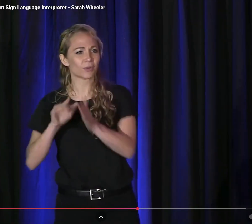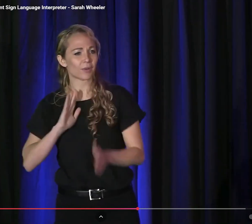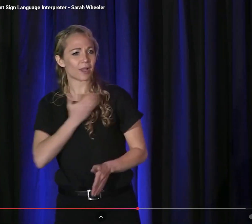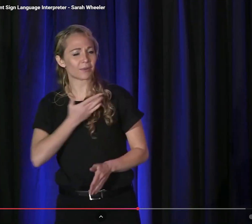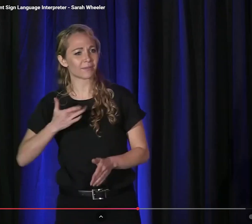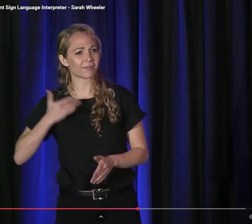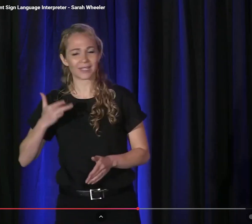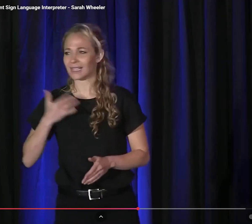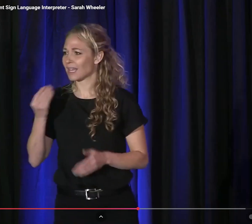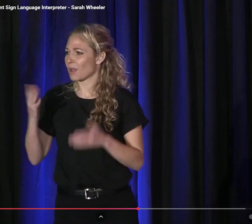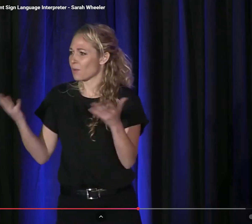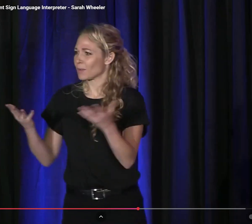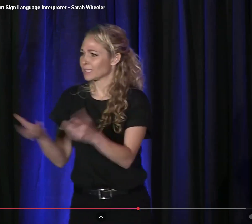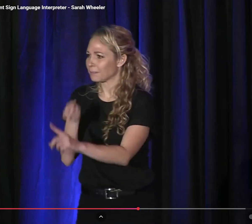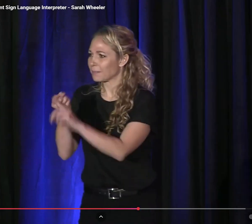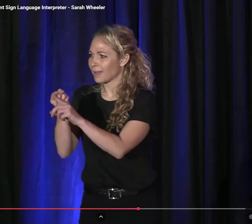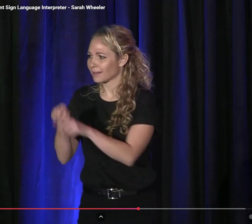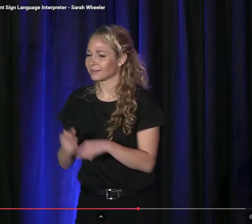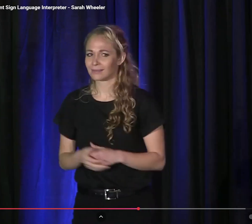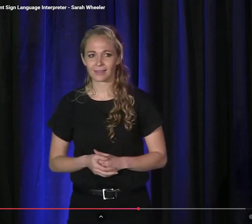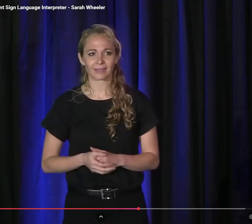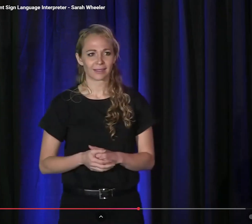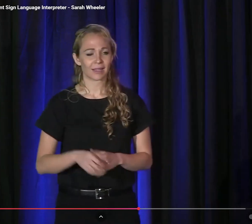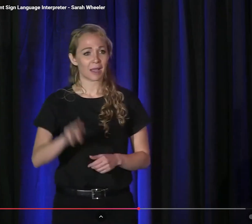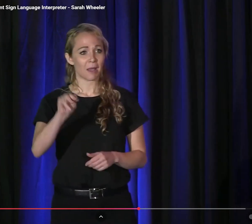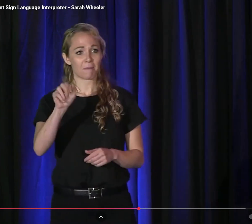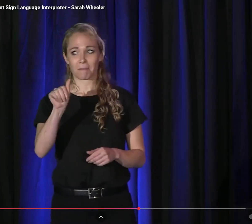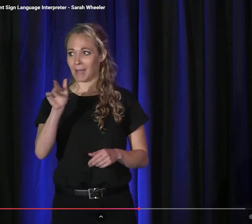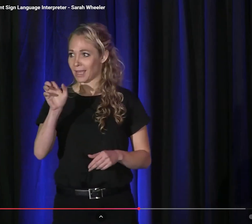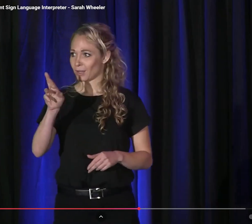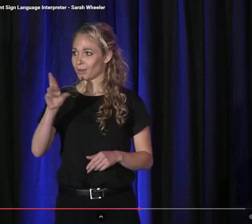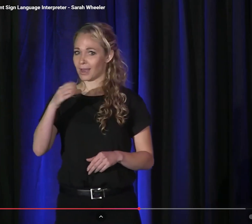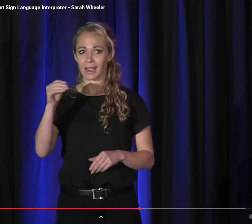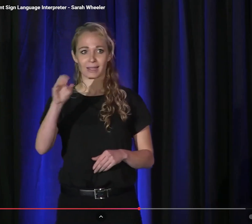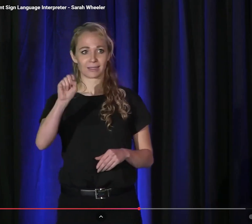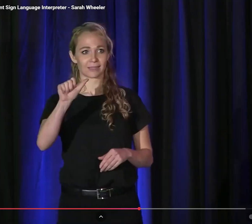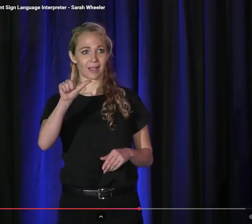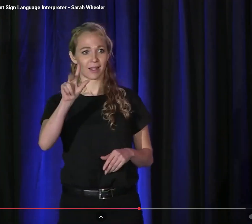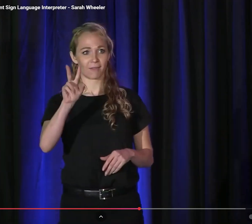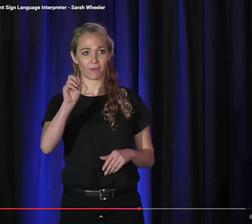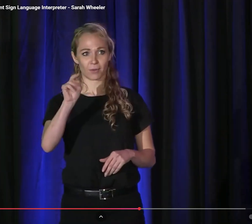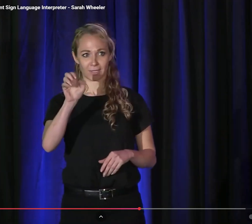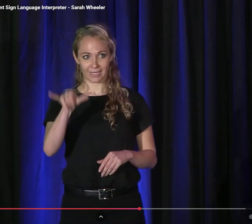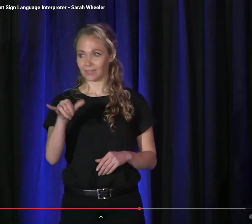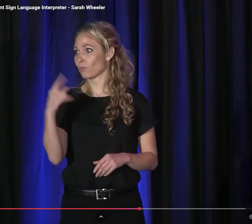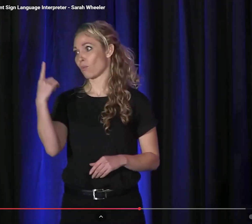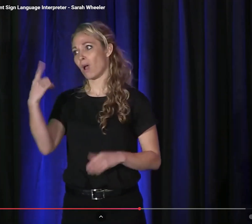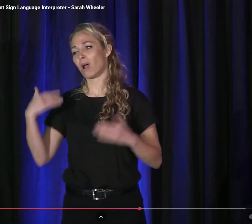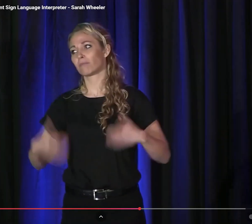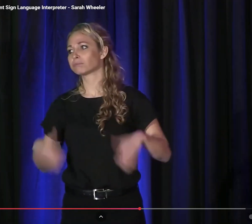things related to emotional intelligence and how that and the impact of that. So Meyer and